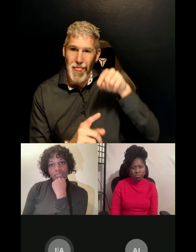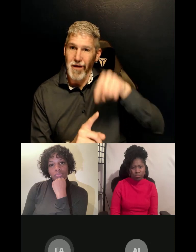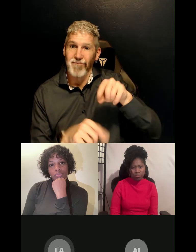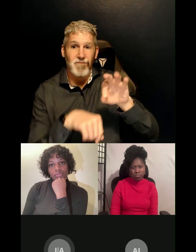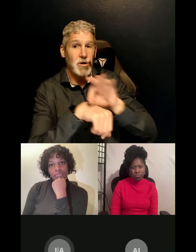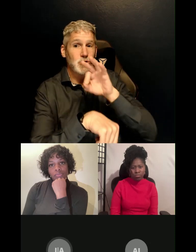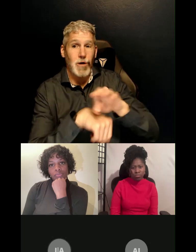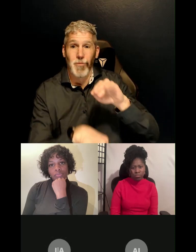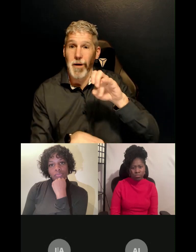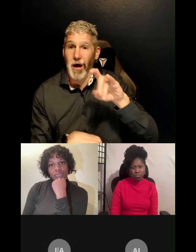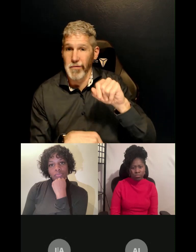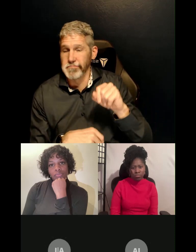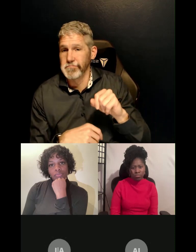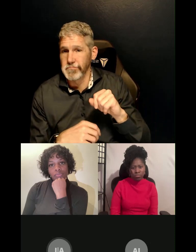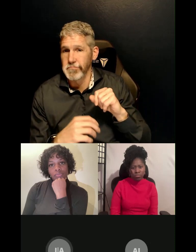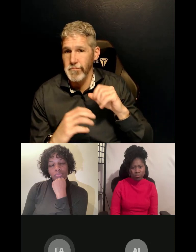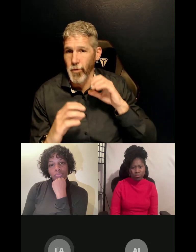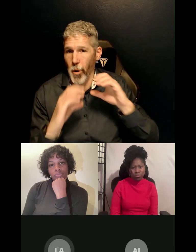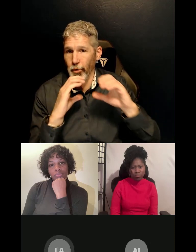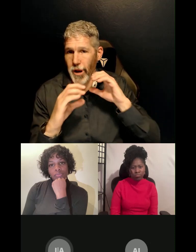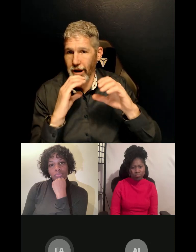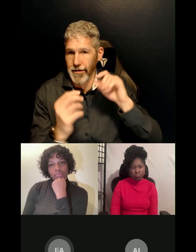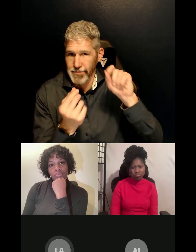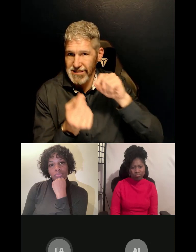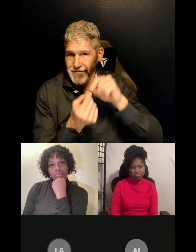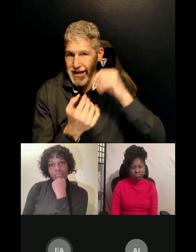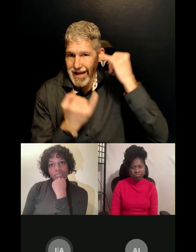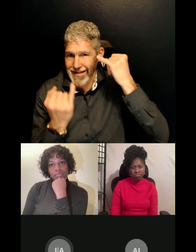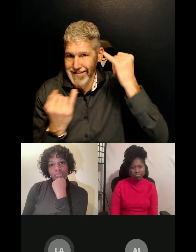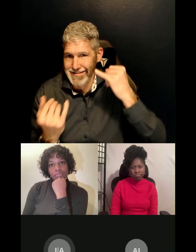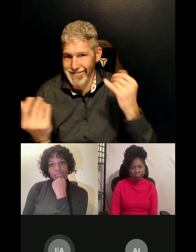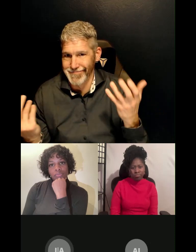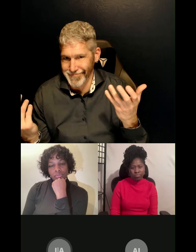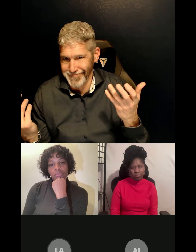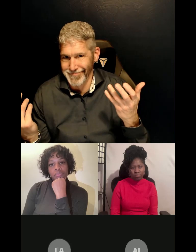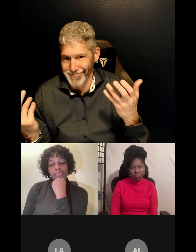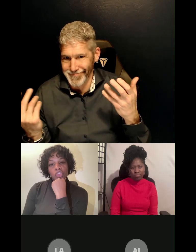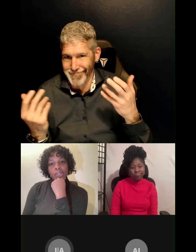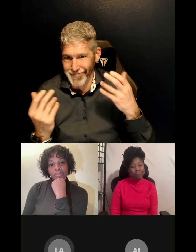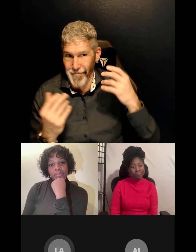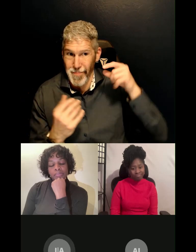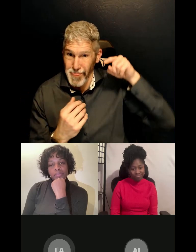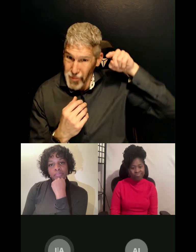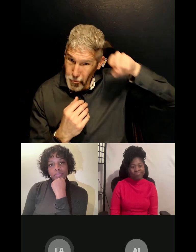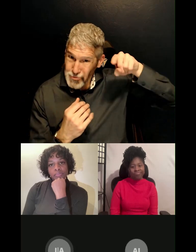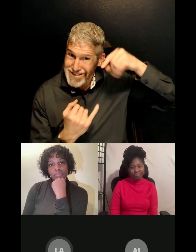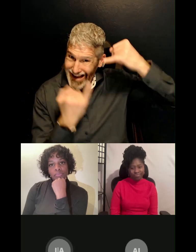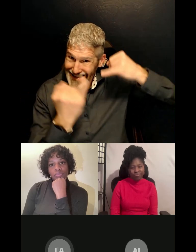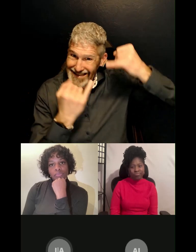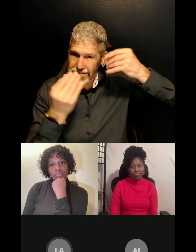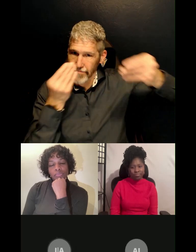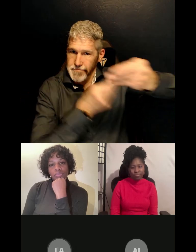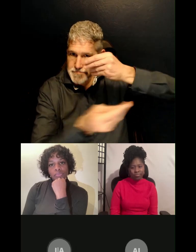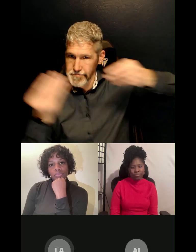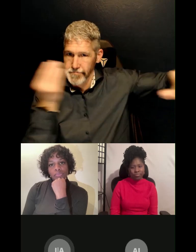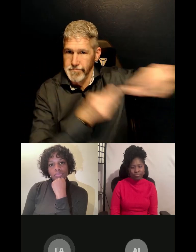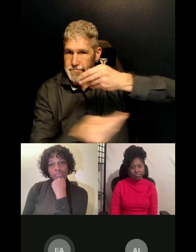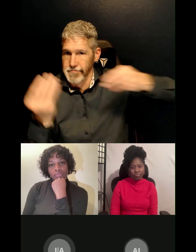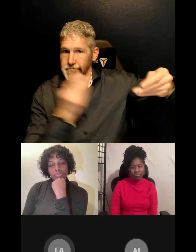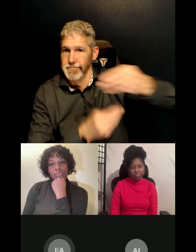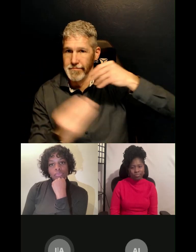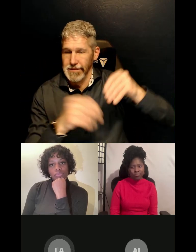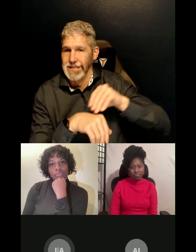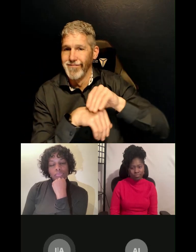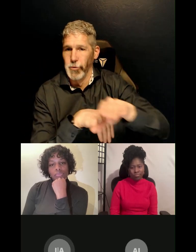Now, the function of media is communication, communicating specific ideas. Now,